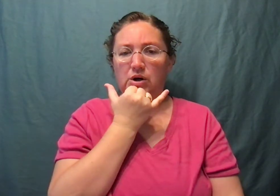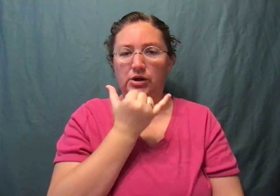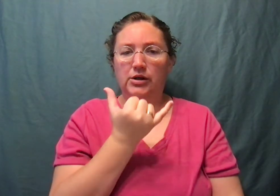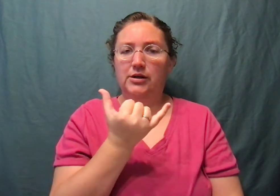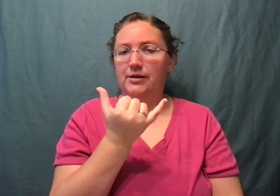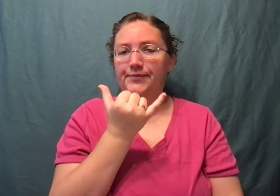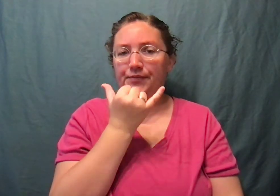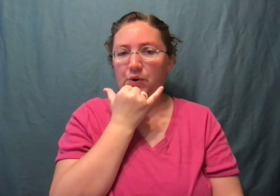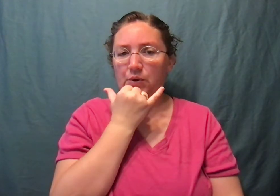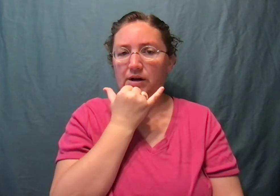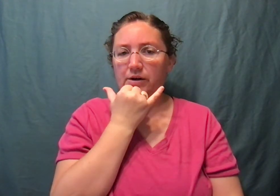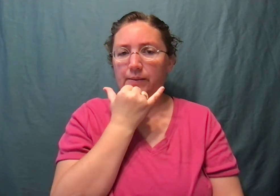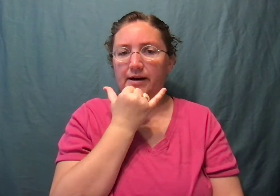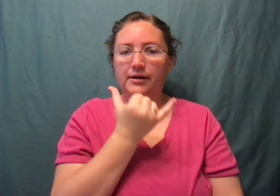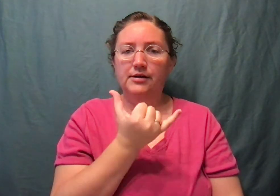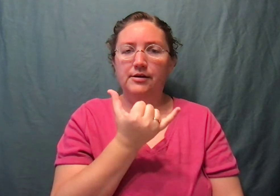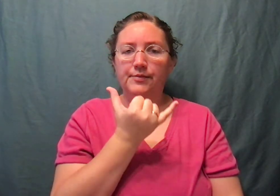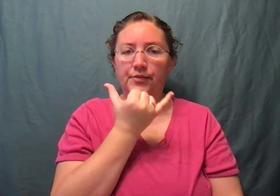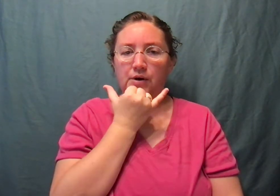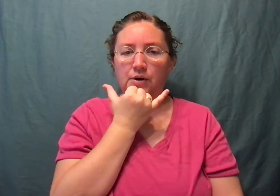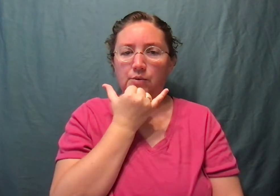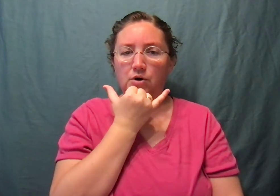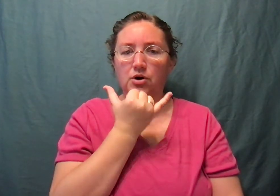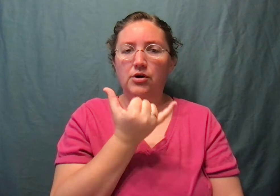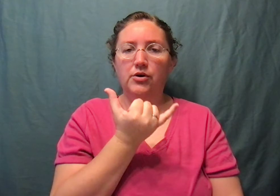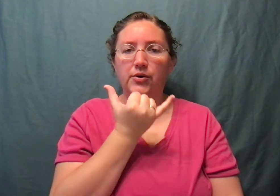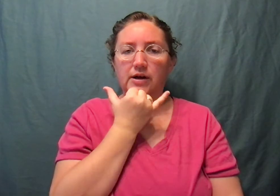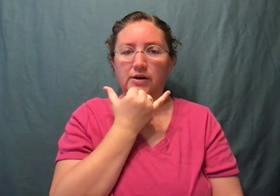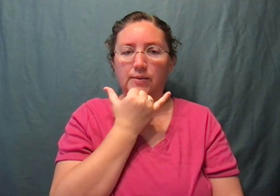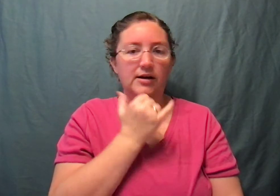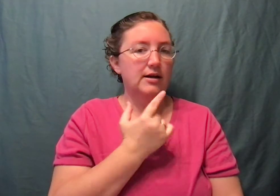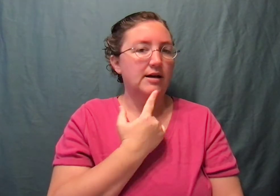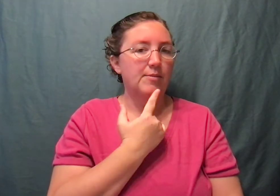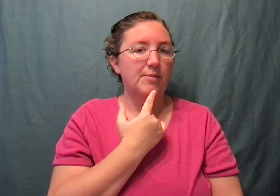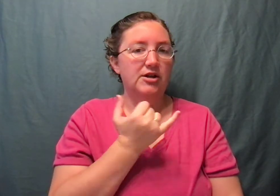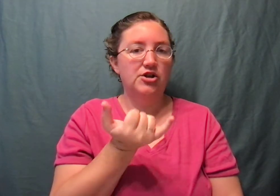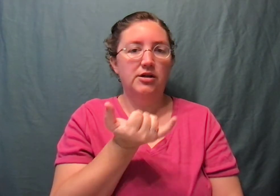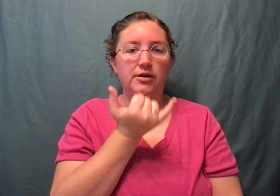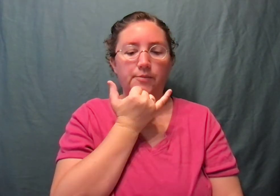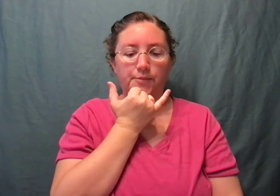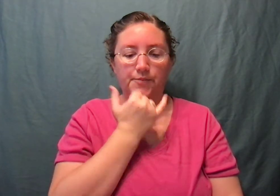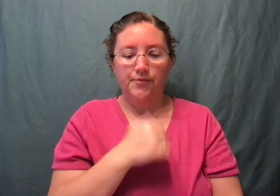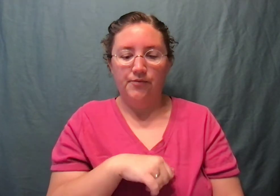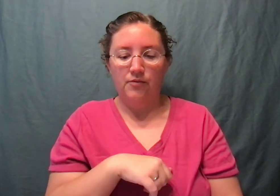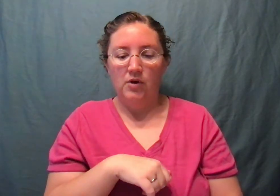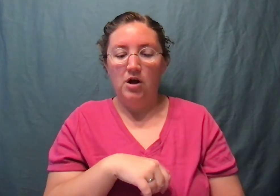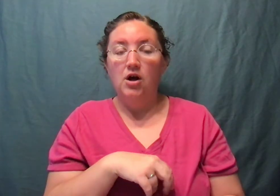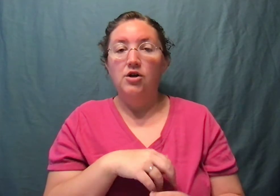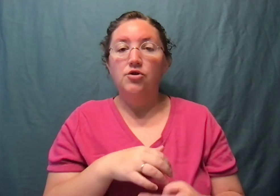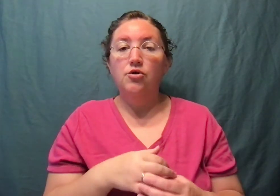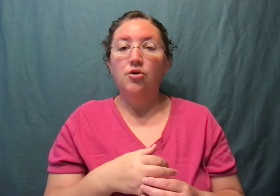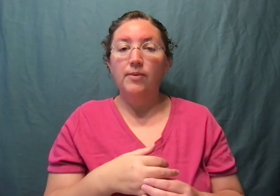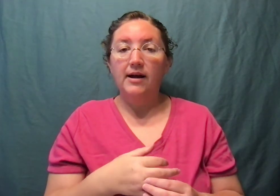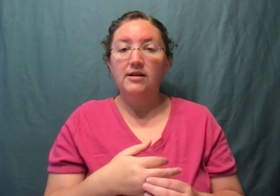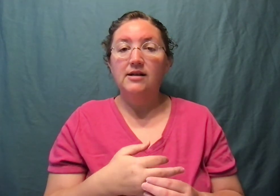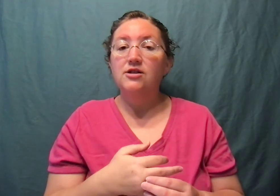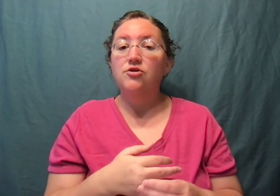Wrong or incorrect. Wrong or incorrect. I tap on my chin. To correct, as in to